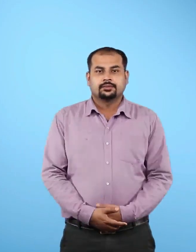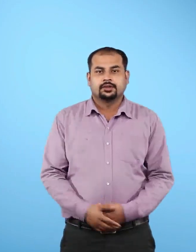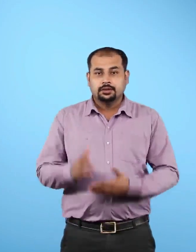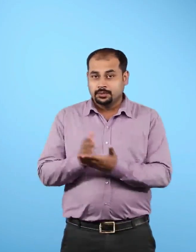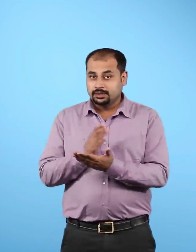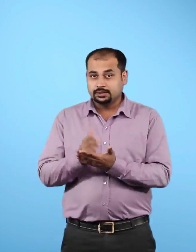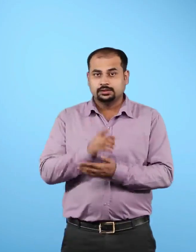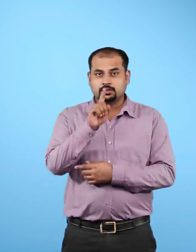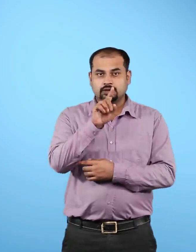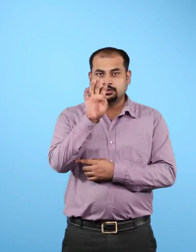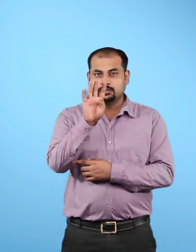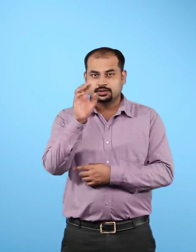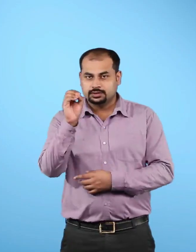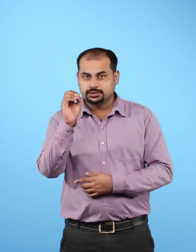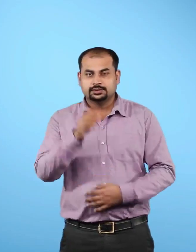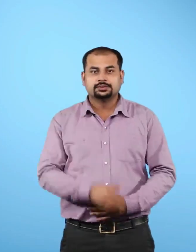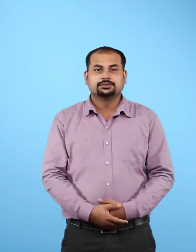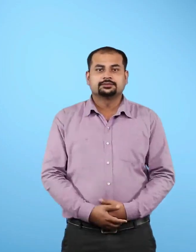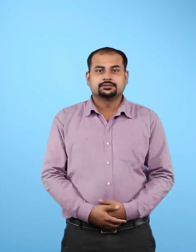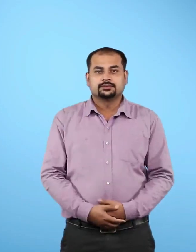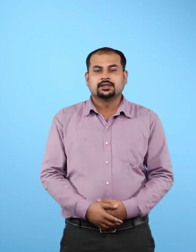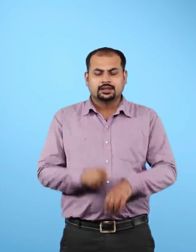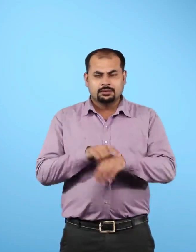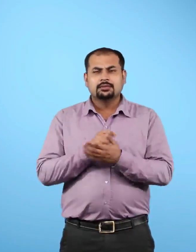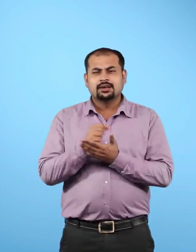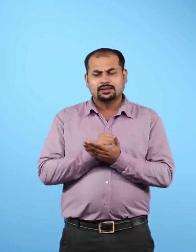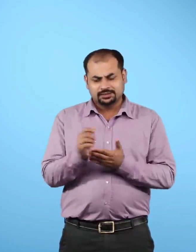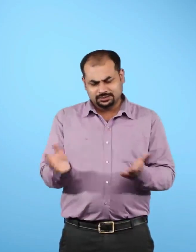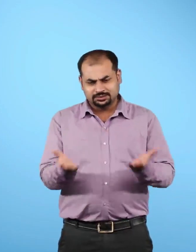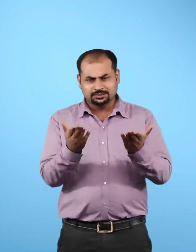Page 140. Practice time.